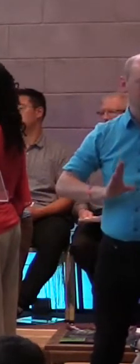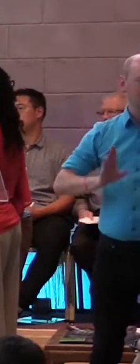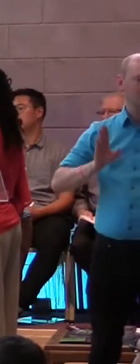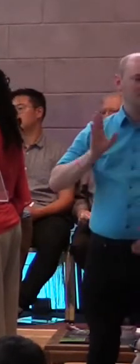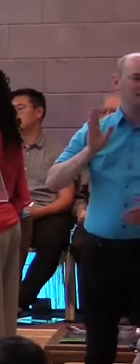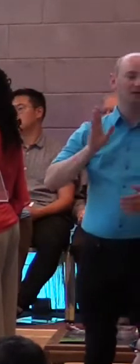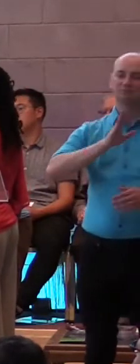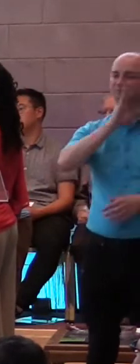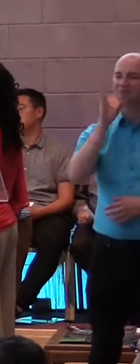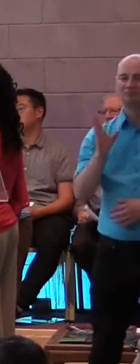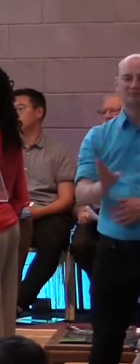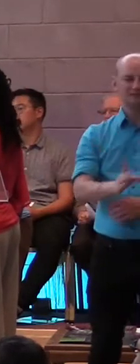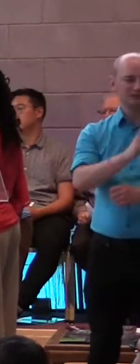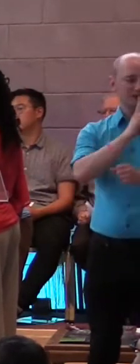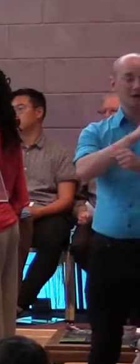a